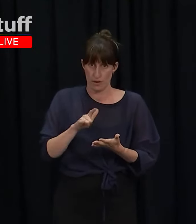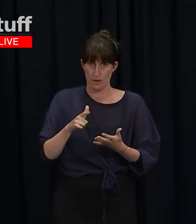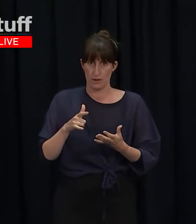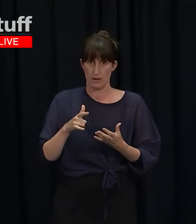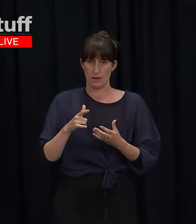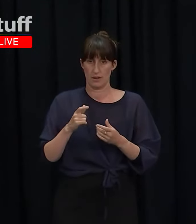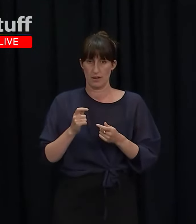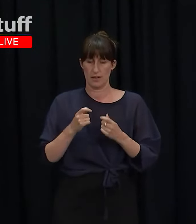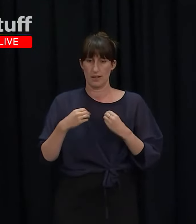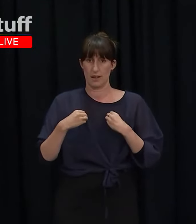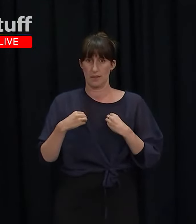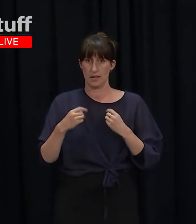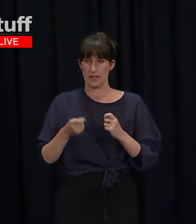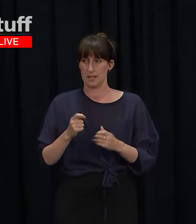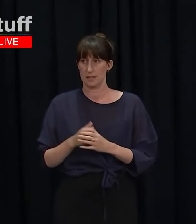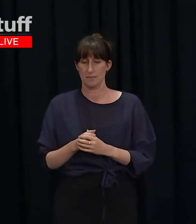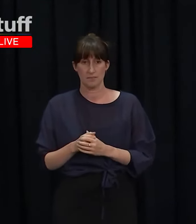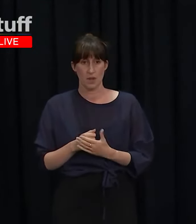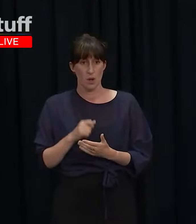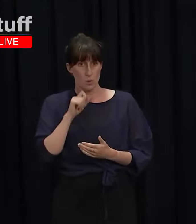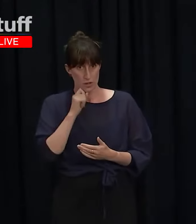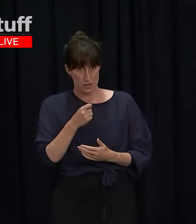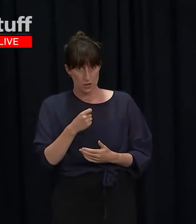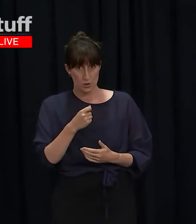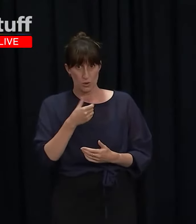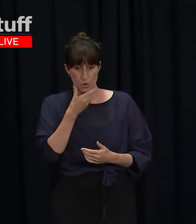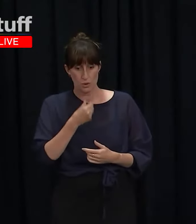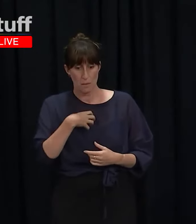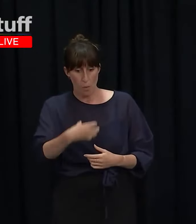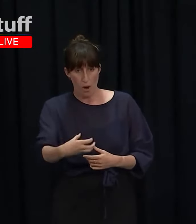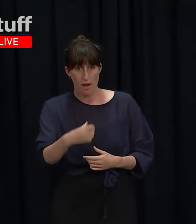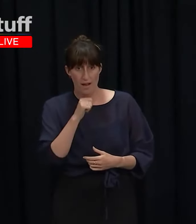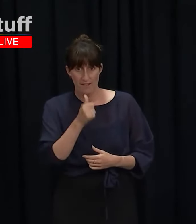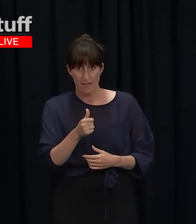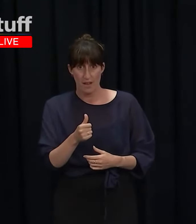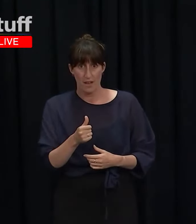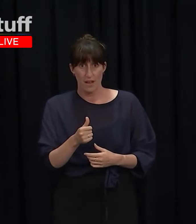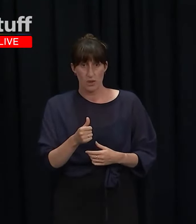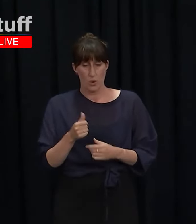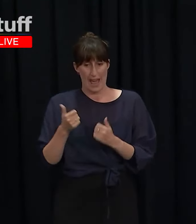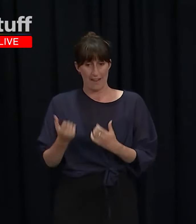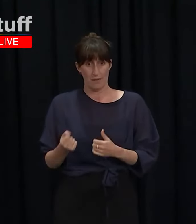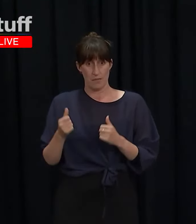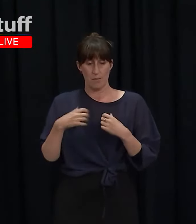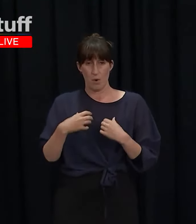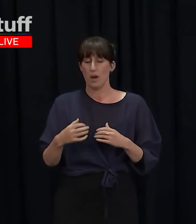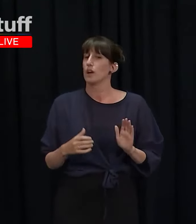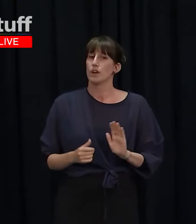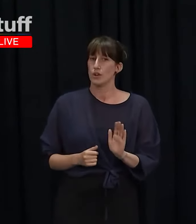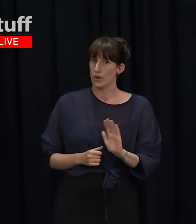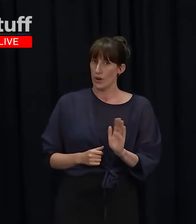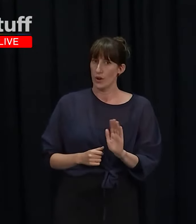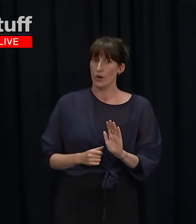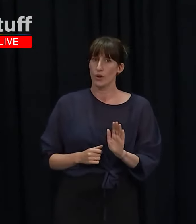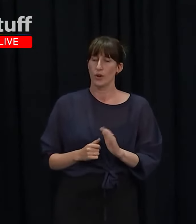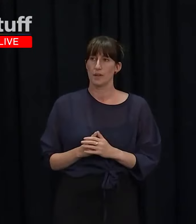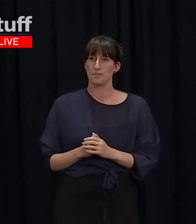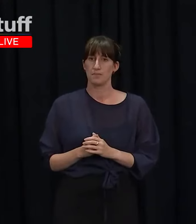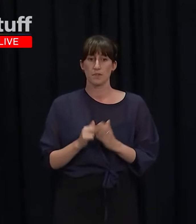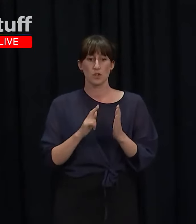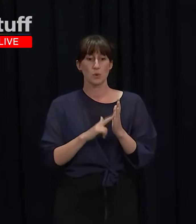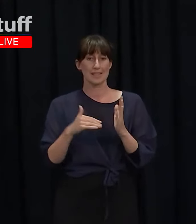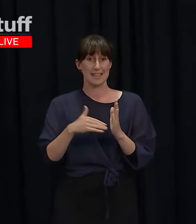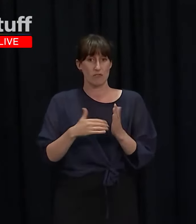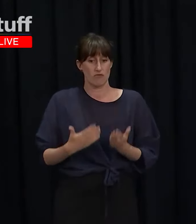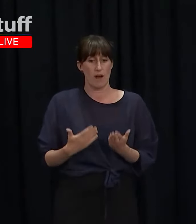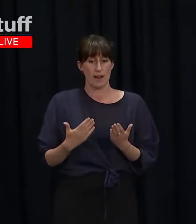if you had more in the country? No, we wouldn't. No, this is one of the things that's very important, and that I won't say is unique to New Zealand, but New Zealand